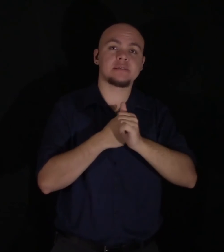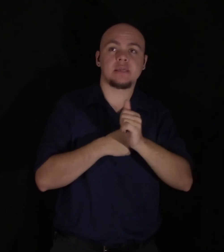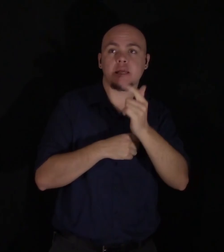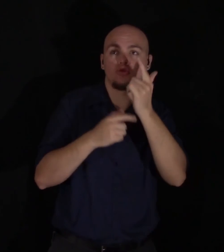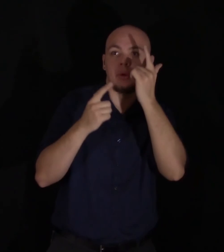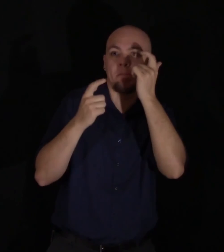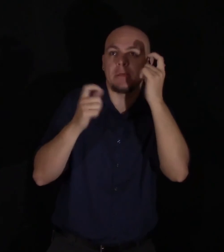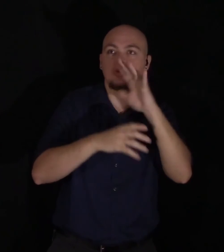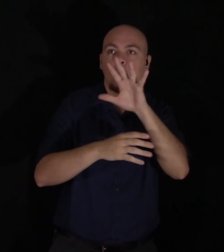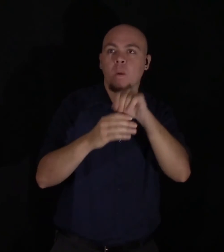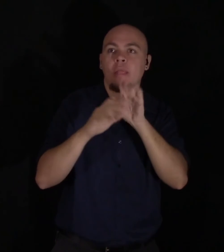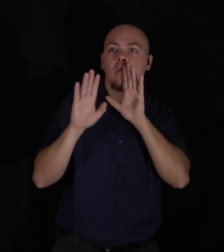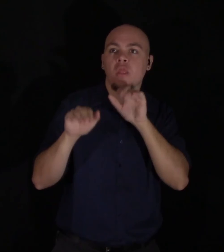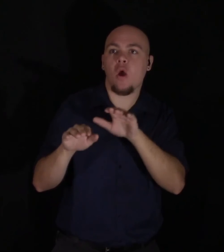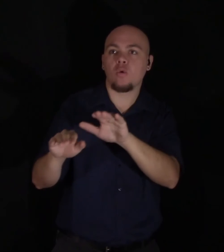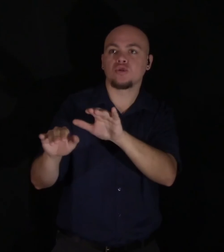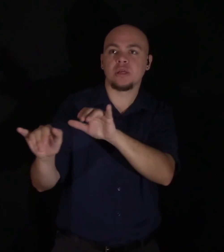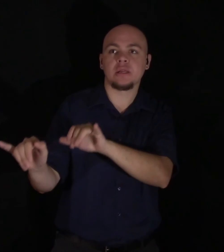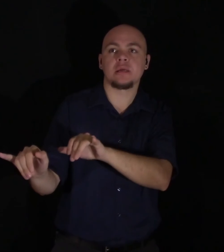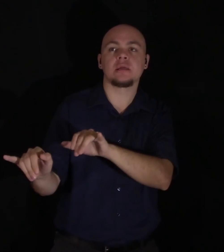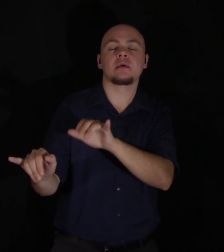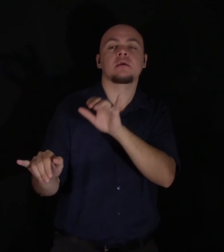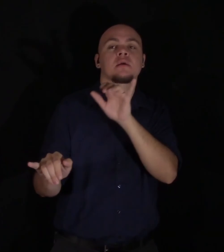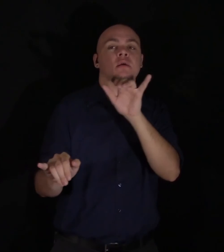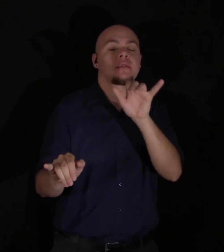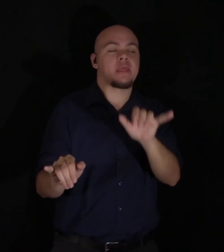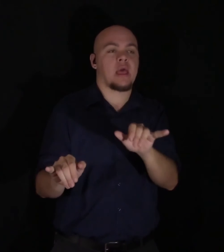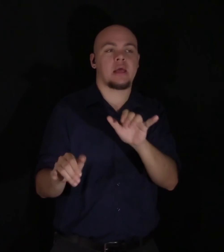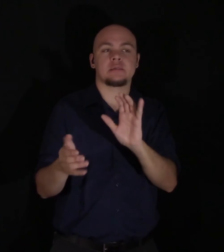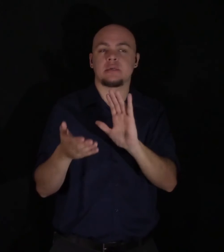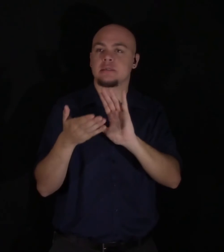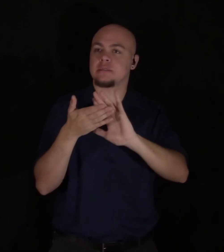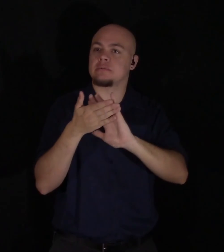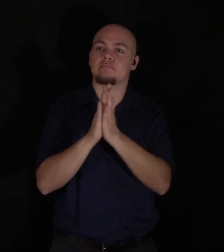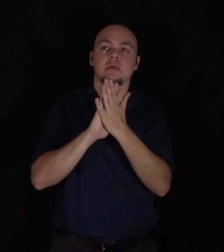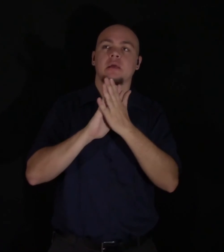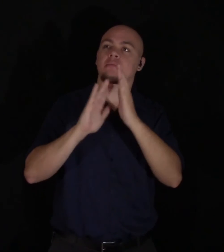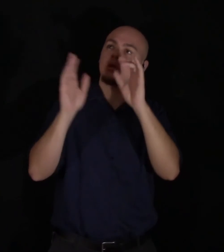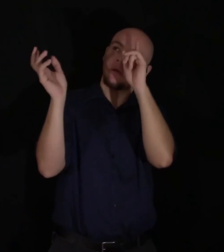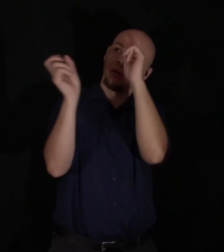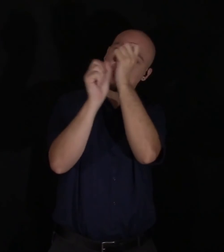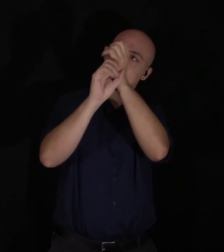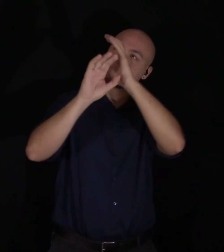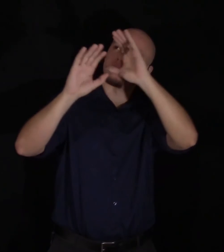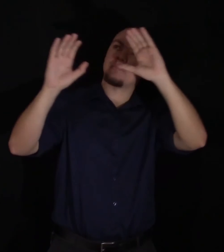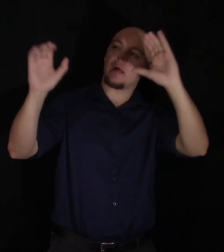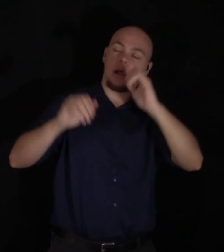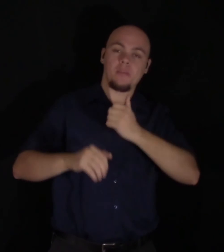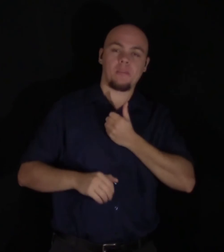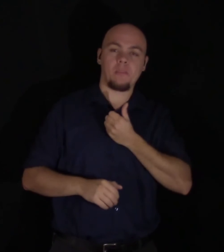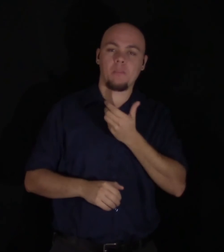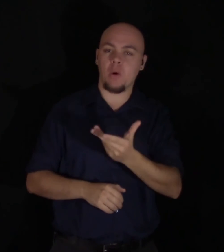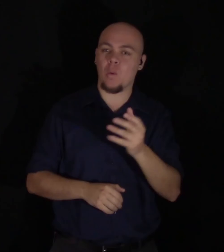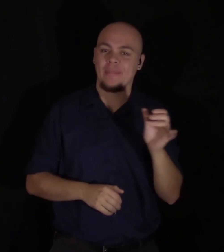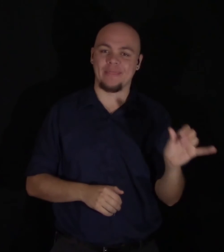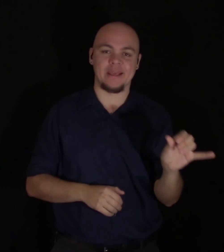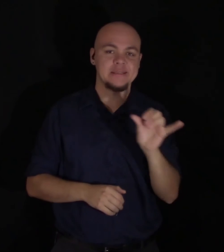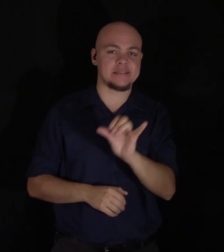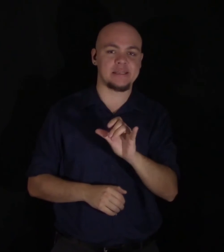ocean, to that production of the most imaginative of modern poets. There is something at work